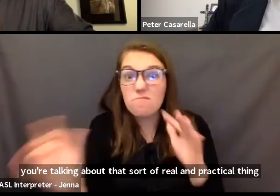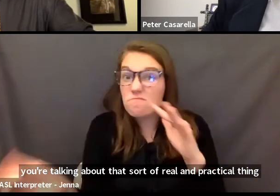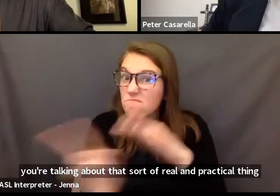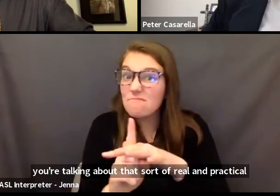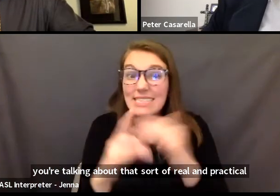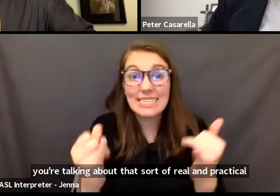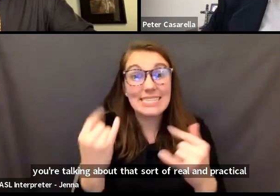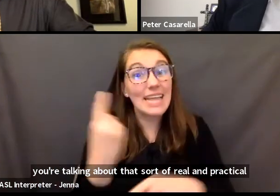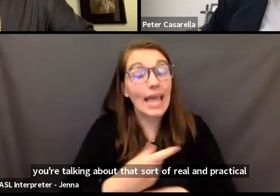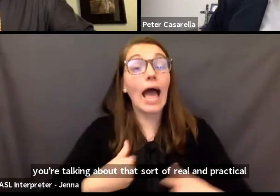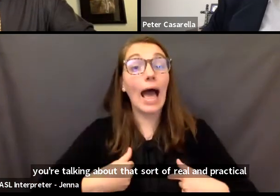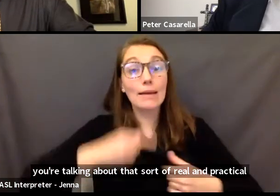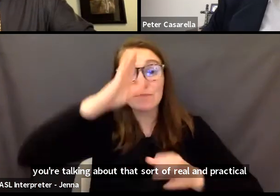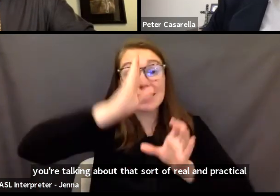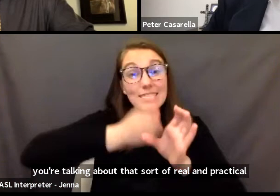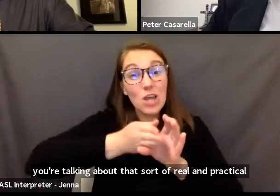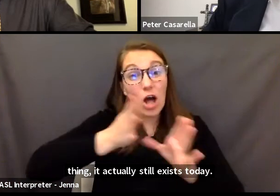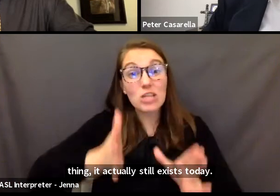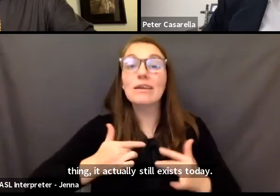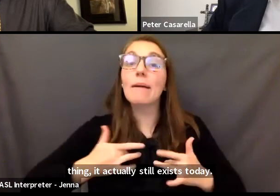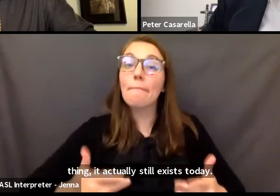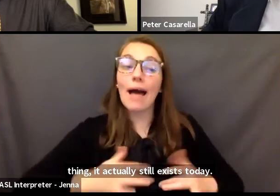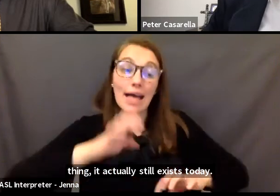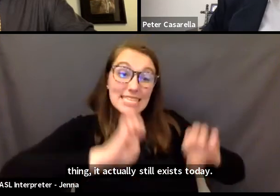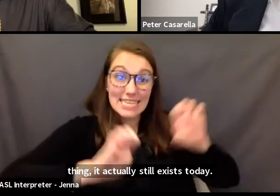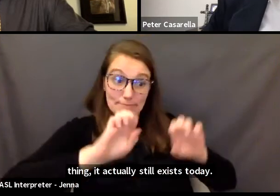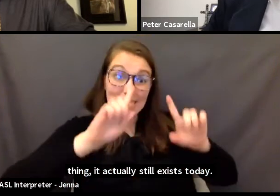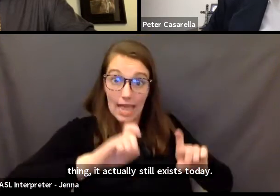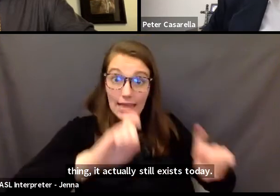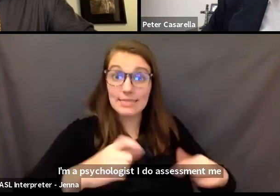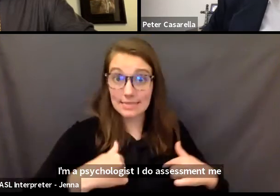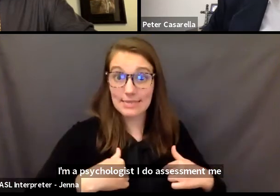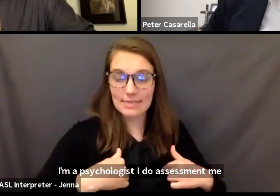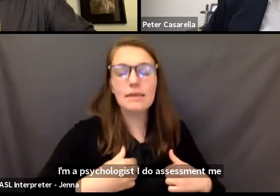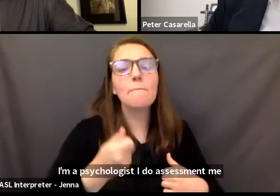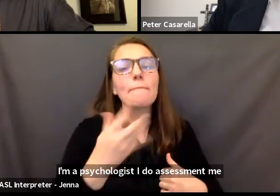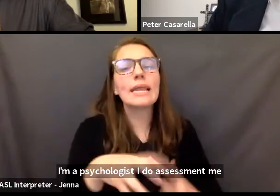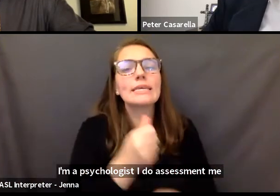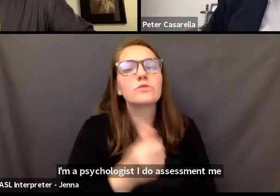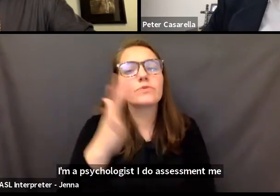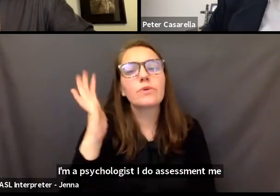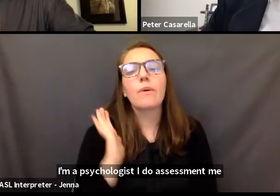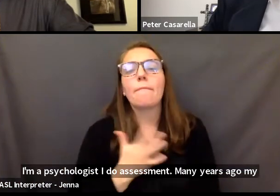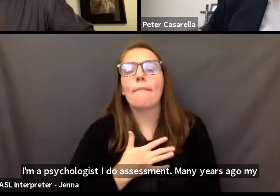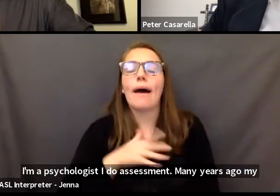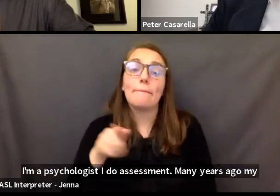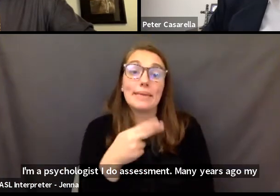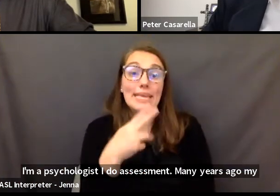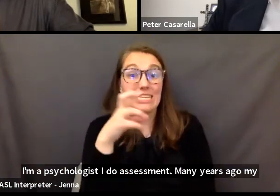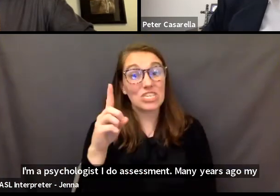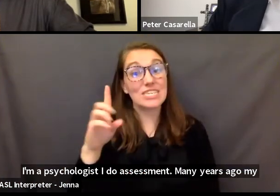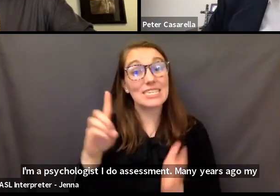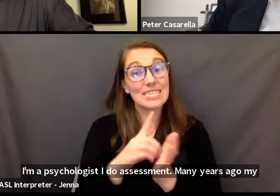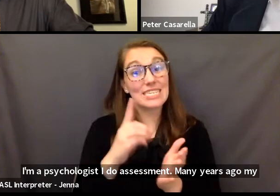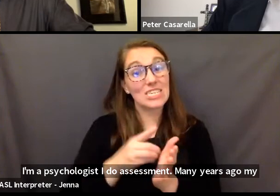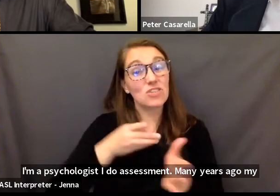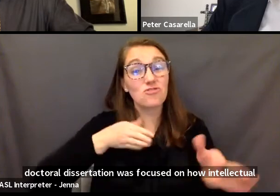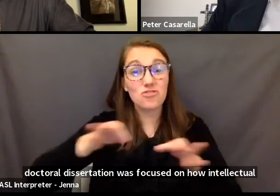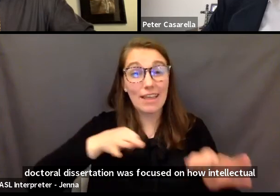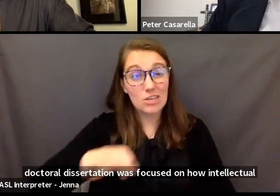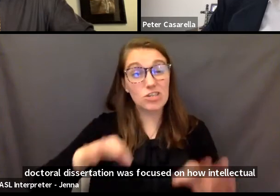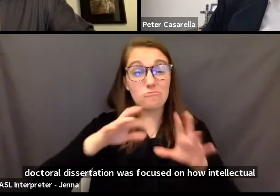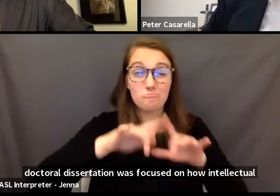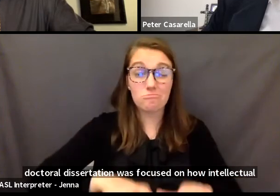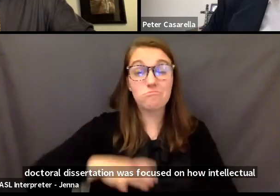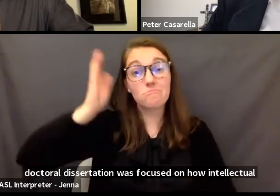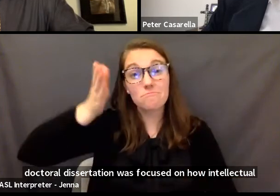I'm a psychologist. I do assessment. Many years ago, my doctoral dissertation was focused on how intellectual